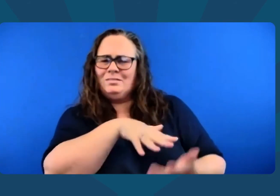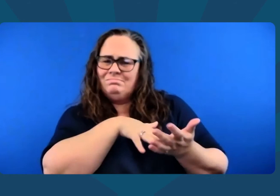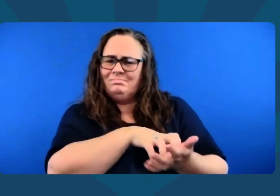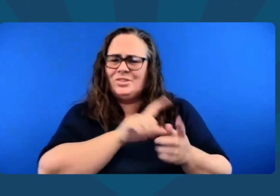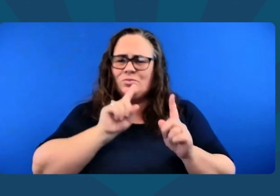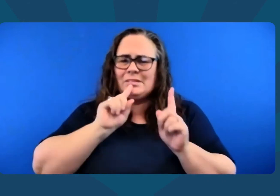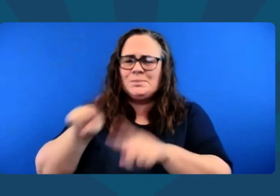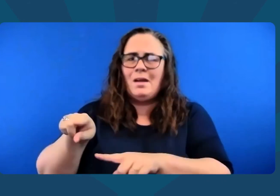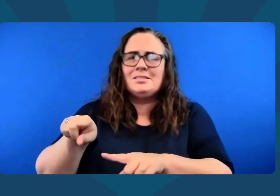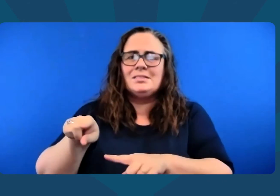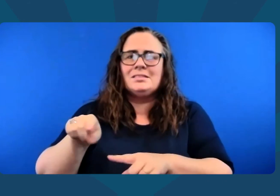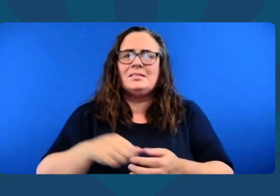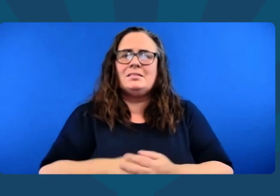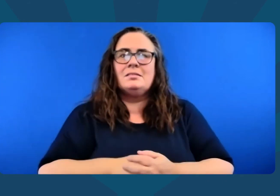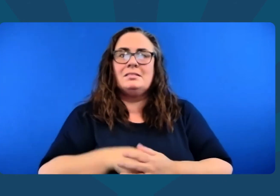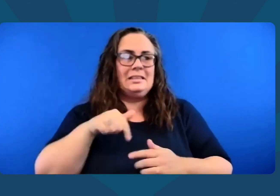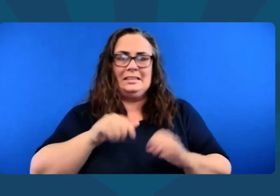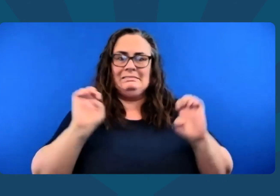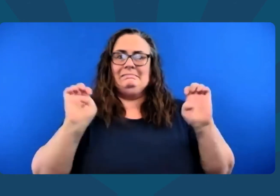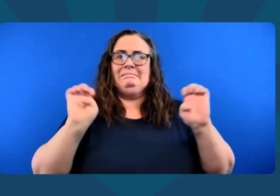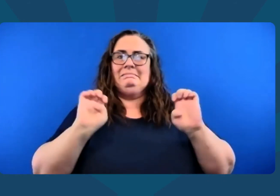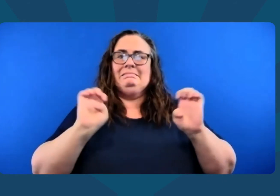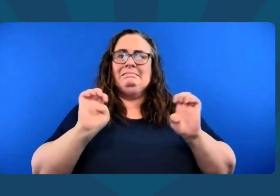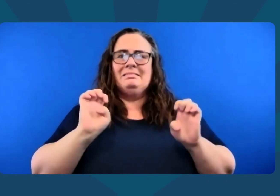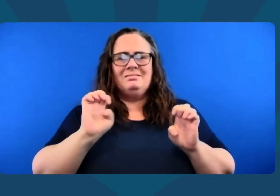and Arizona's severely flawed response.